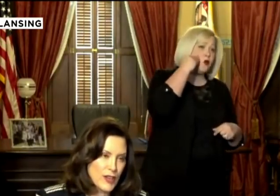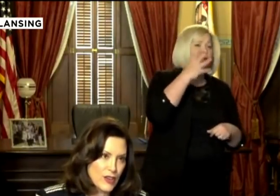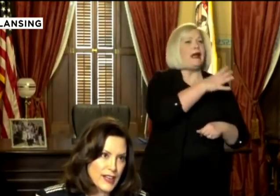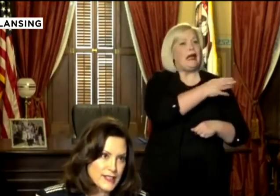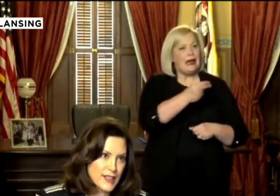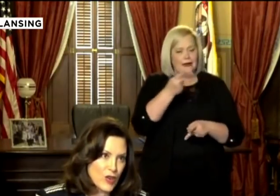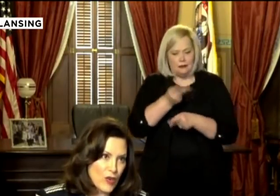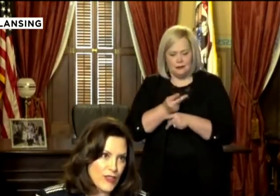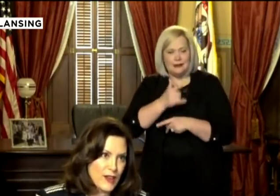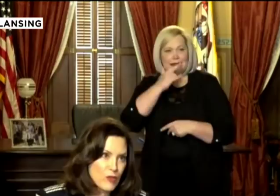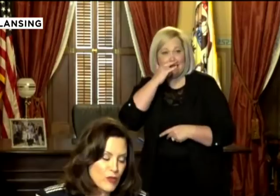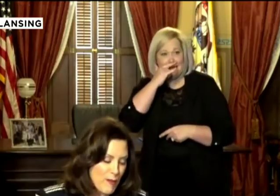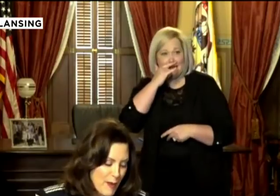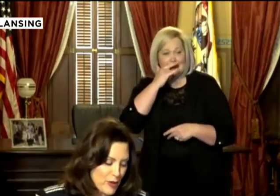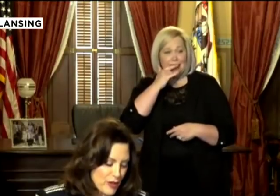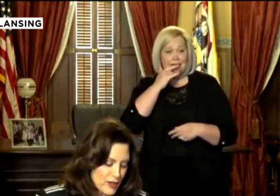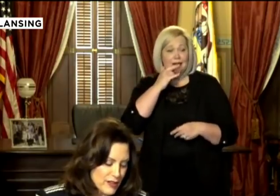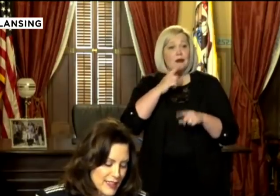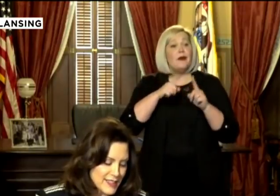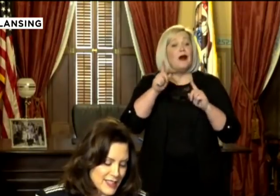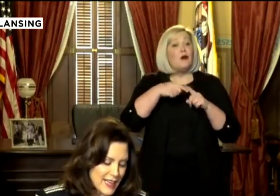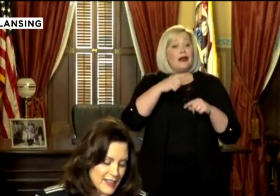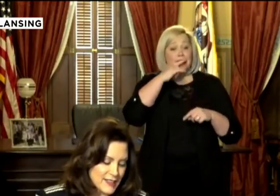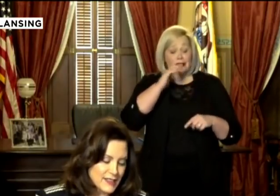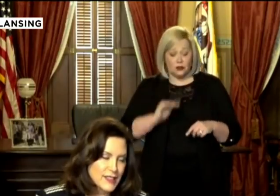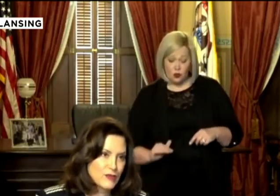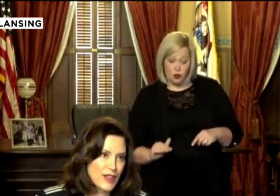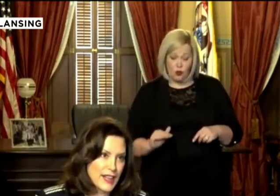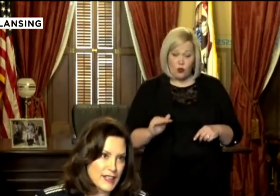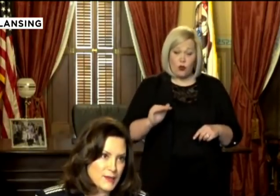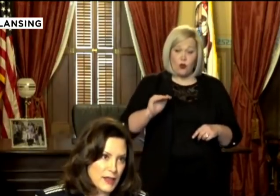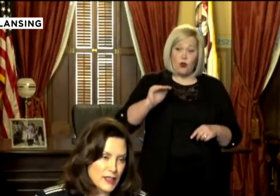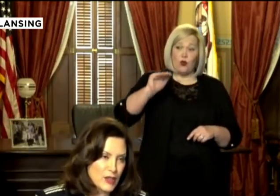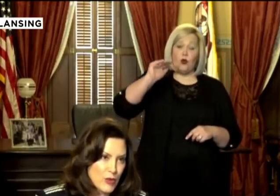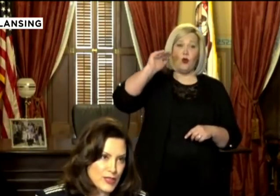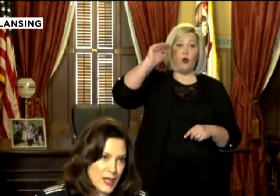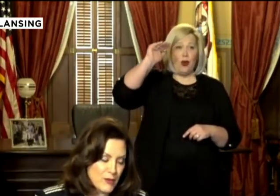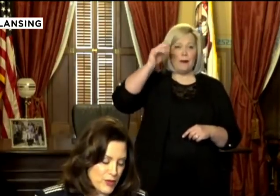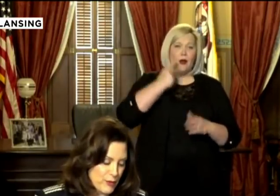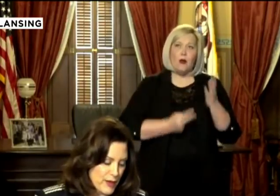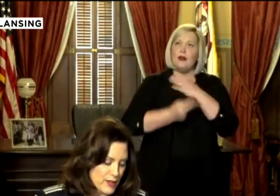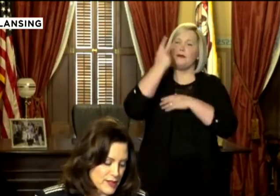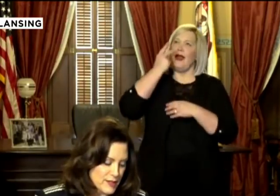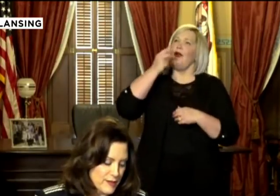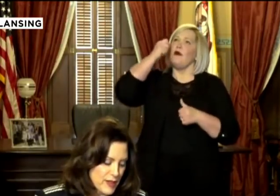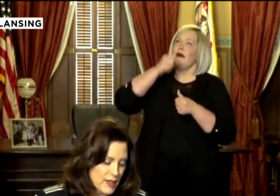it's hard, and when your kids get over, they will remember these days when they got to spend a little more